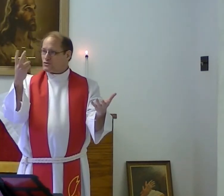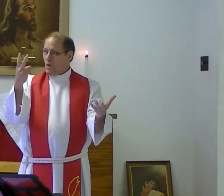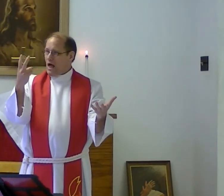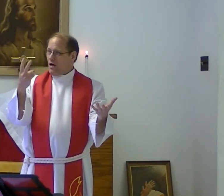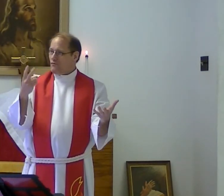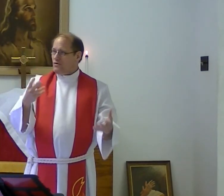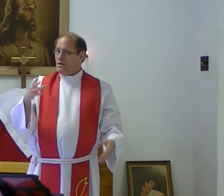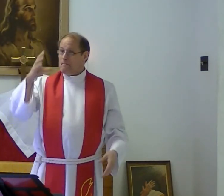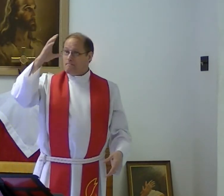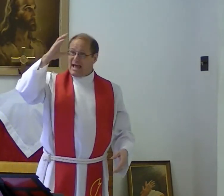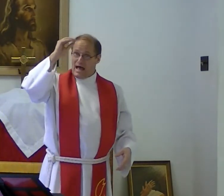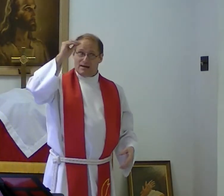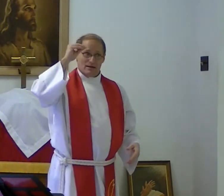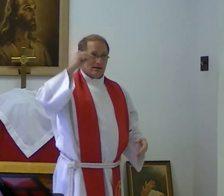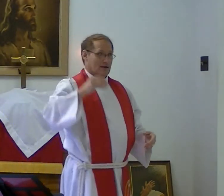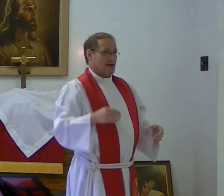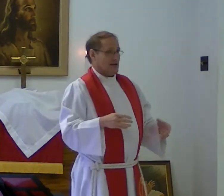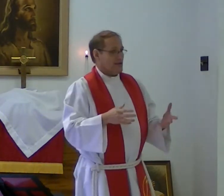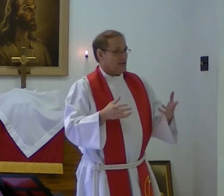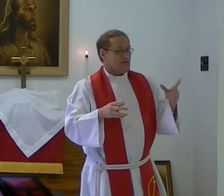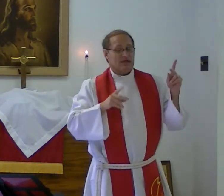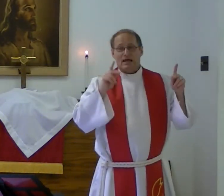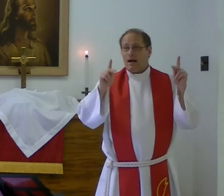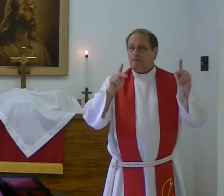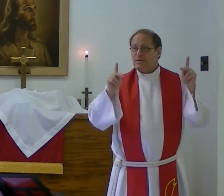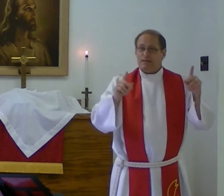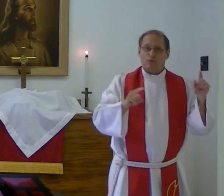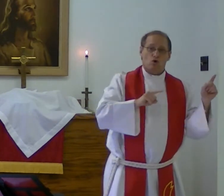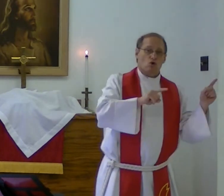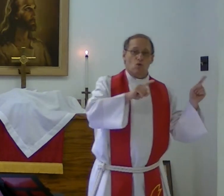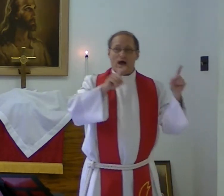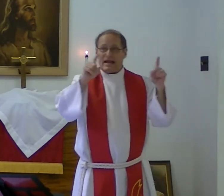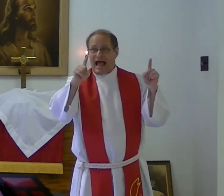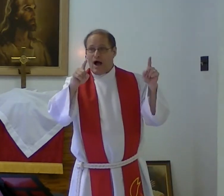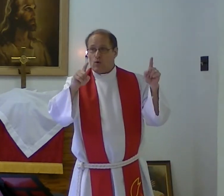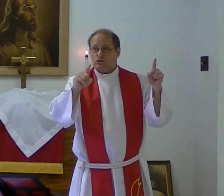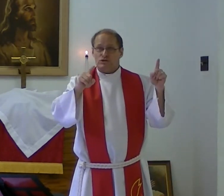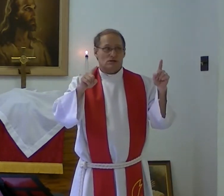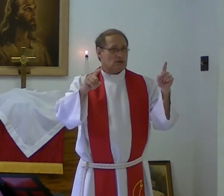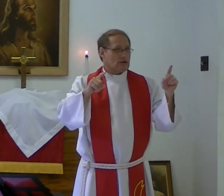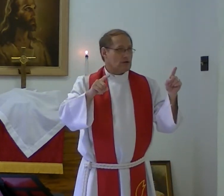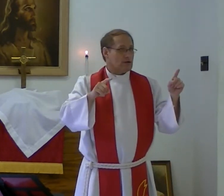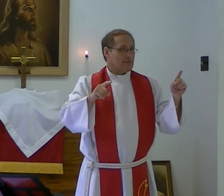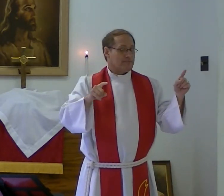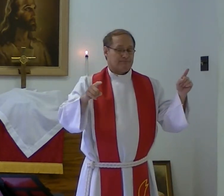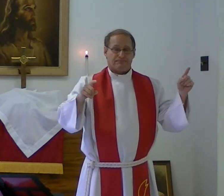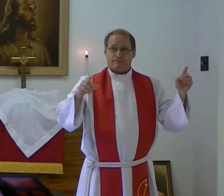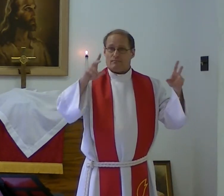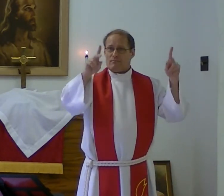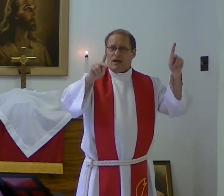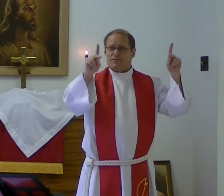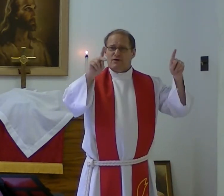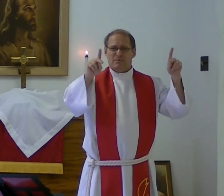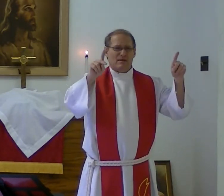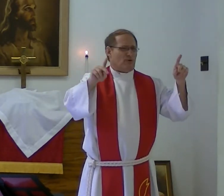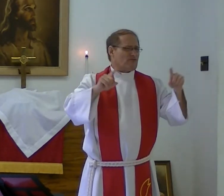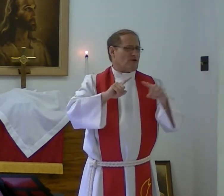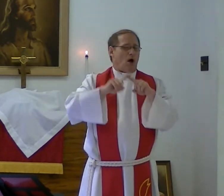12 men, the people who went out, the people from